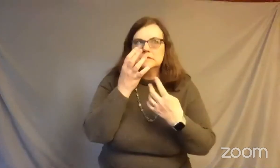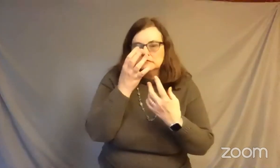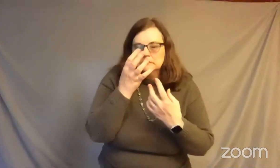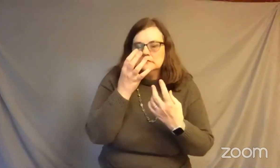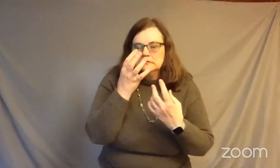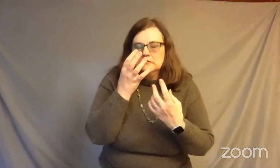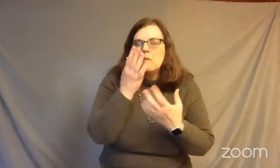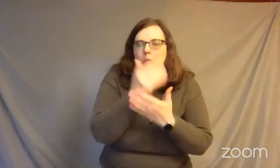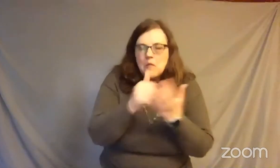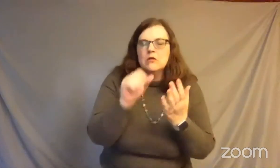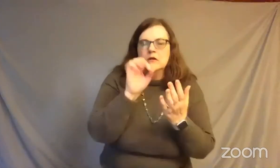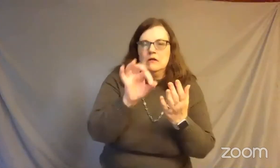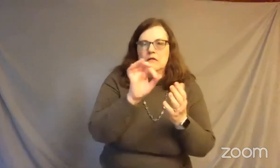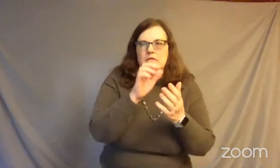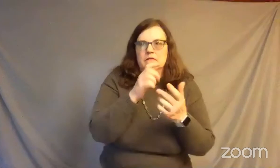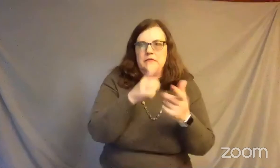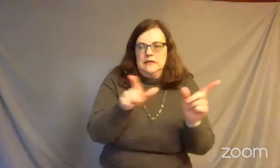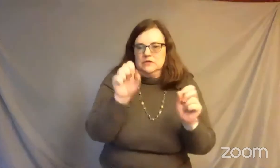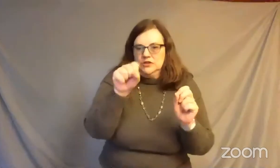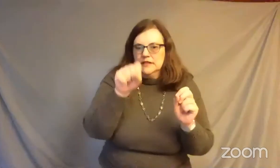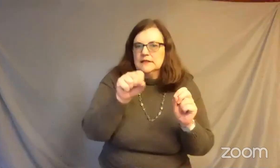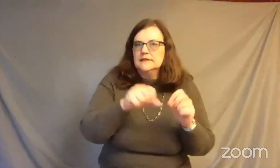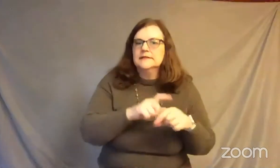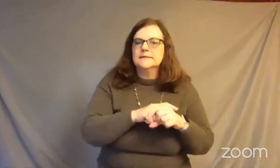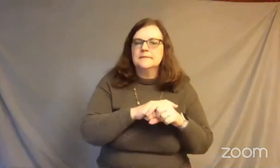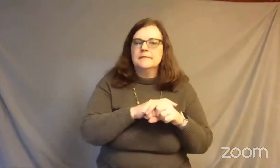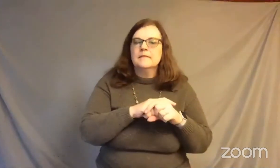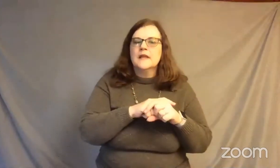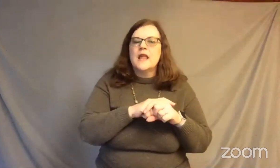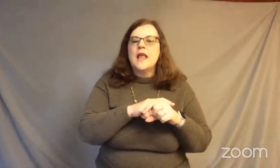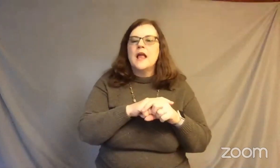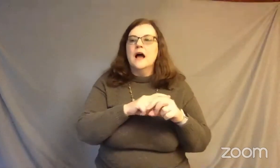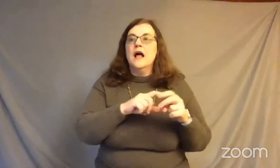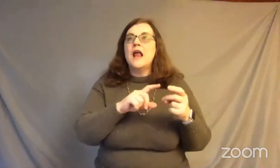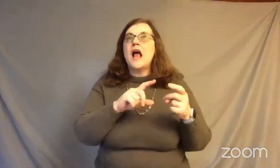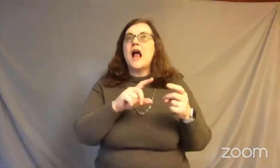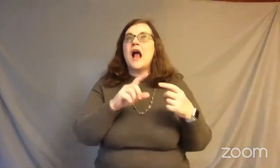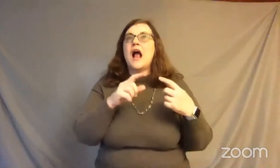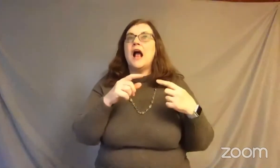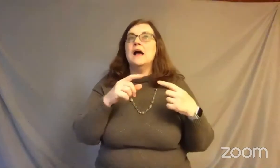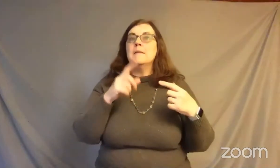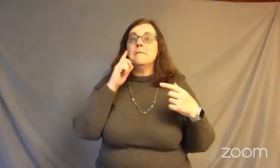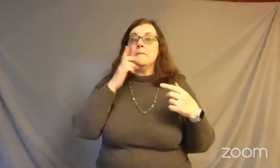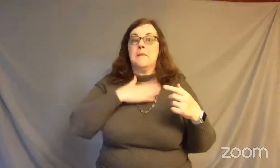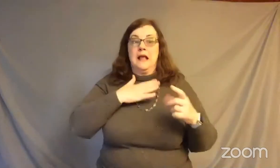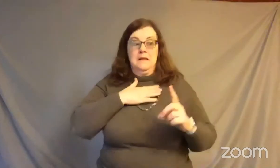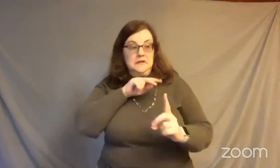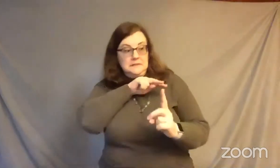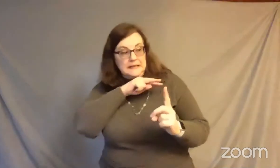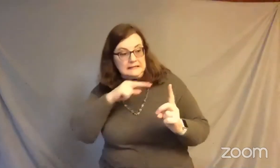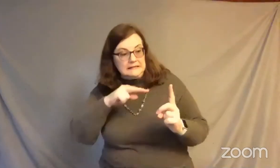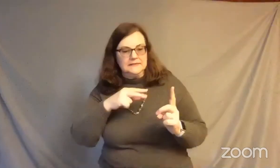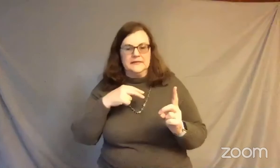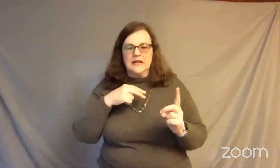Interaction with other humans is key. It's a key part of language acquisition.